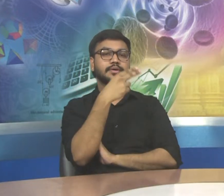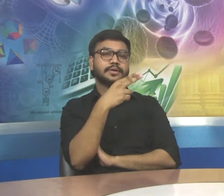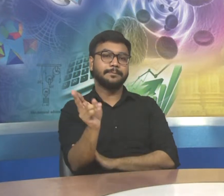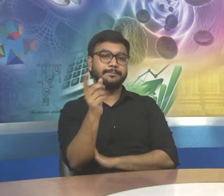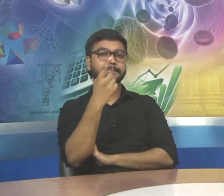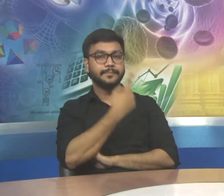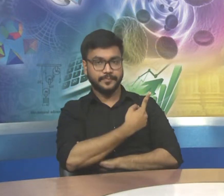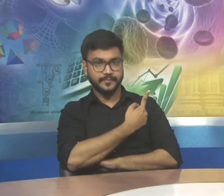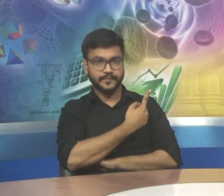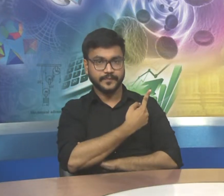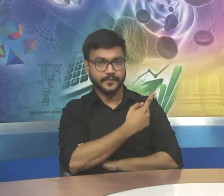direction.